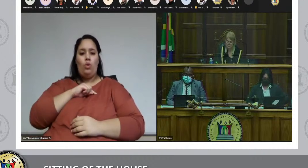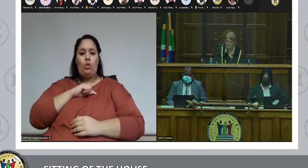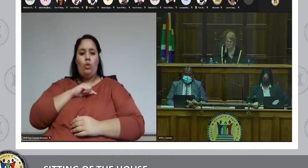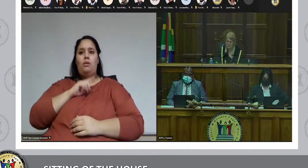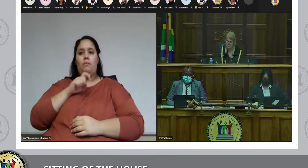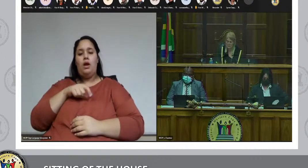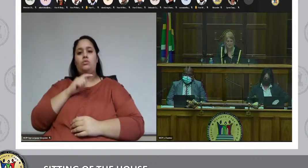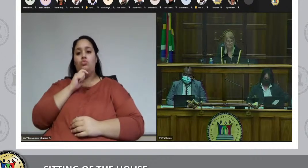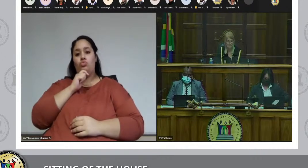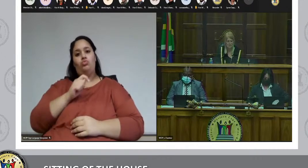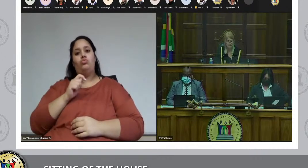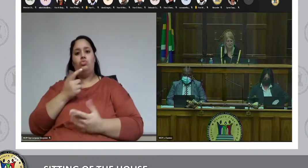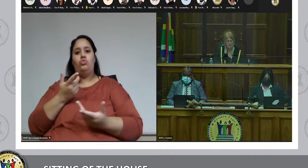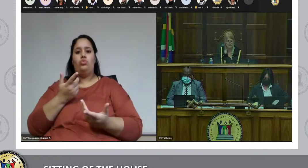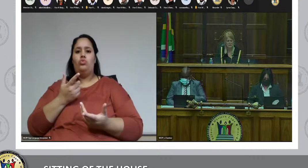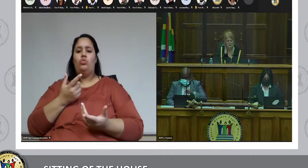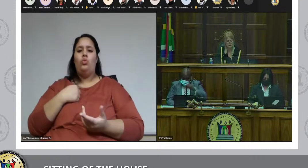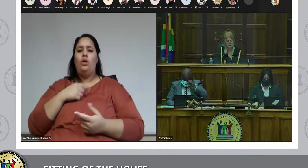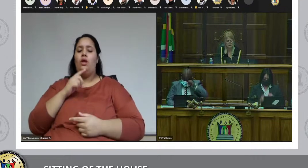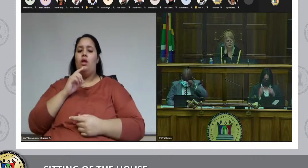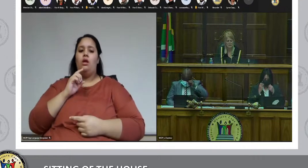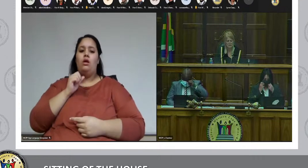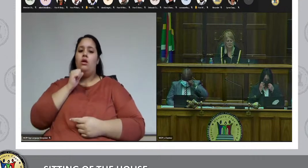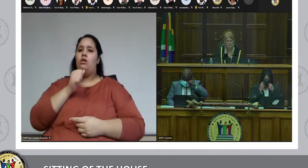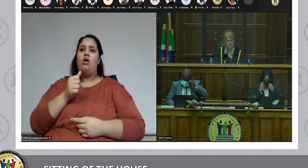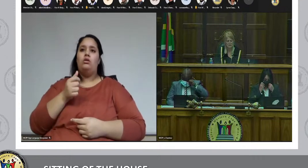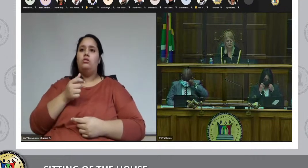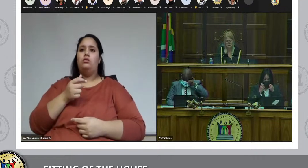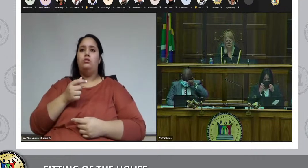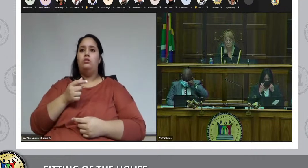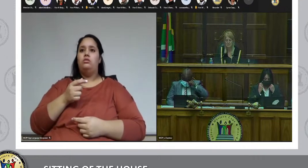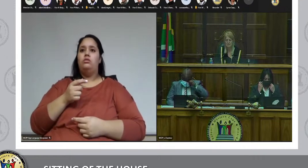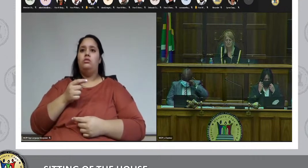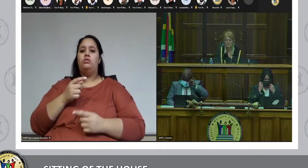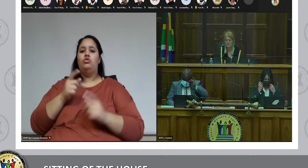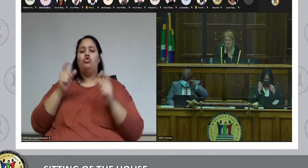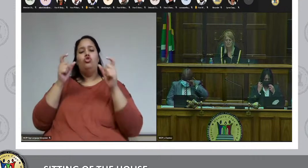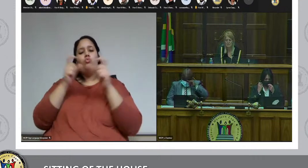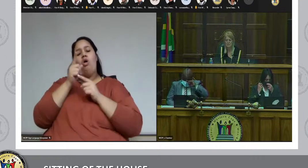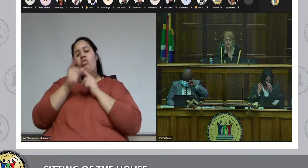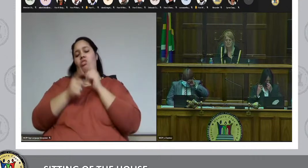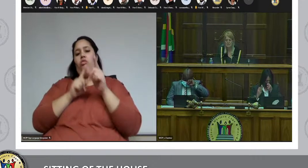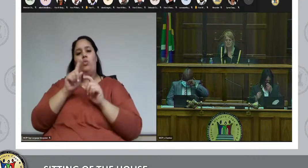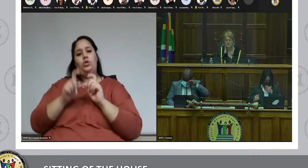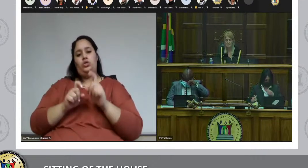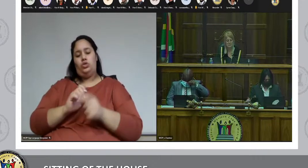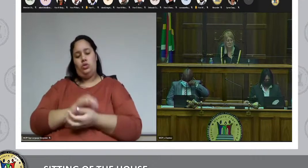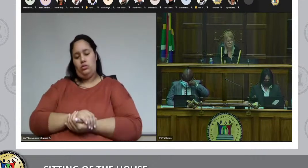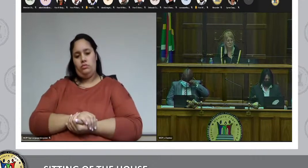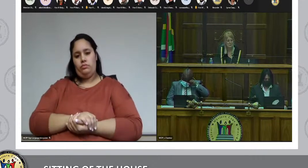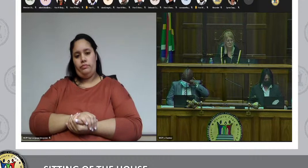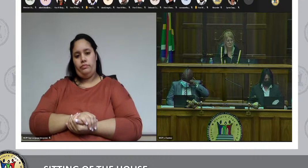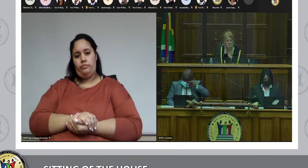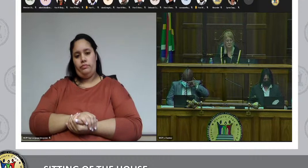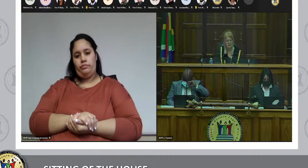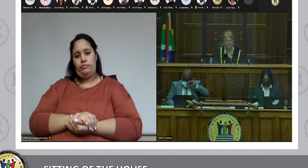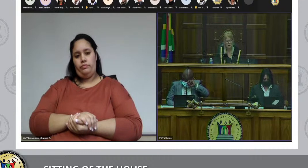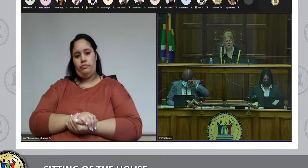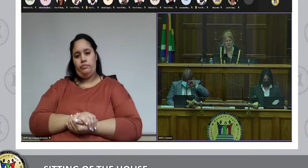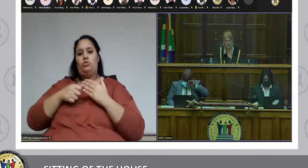real and let's not just have little critical questions. That's absurd. Thank you, Honourable Deputy